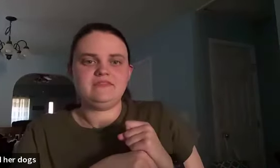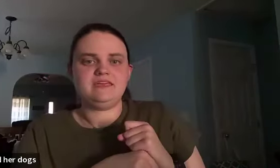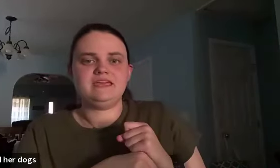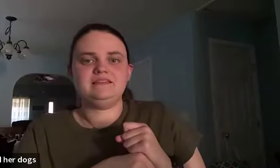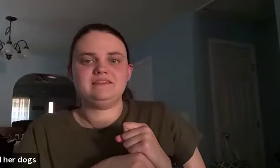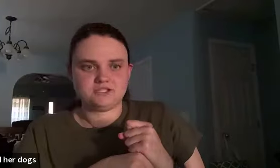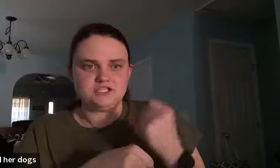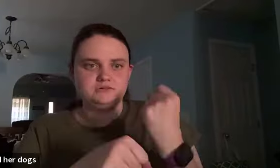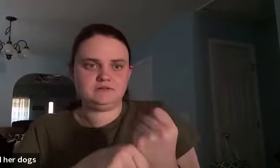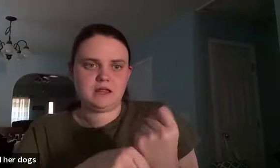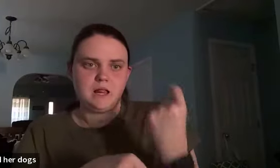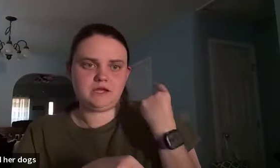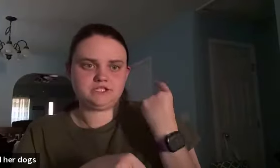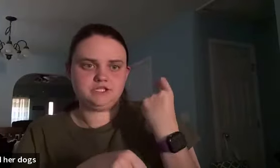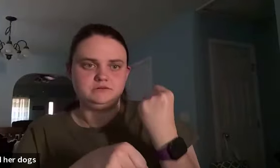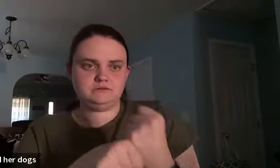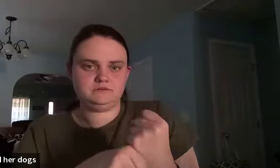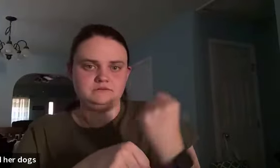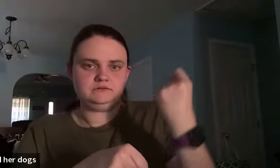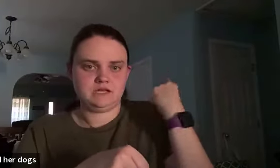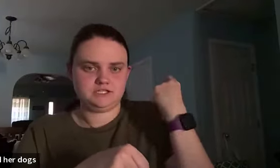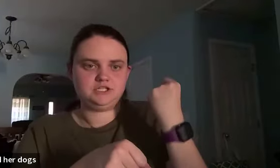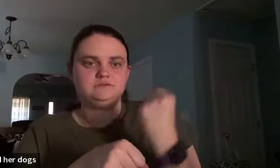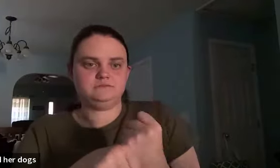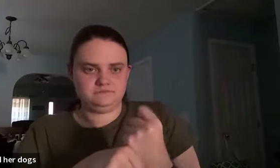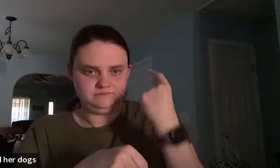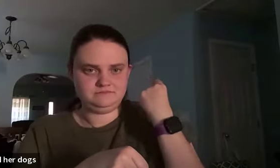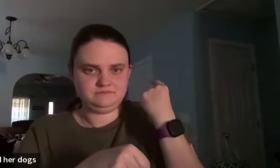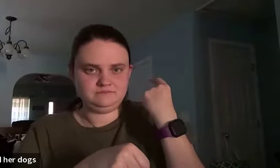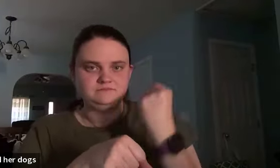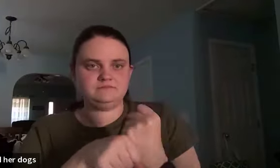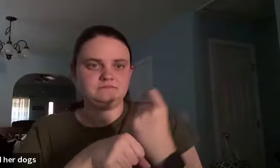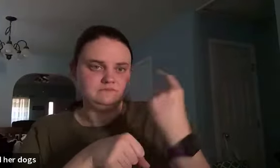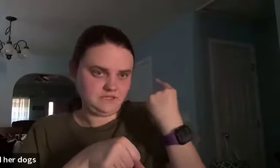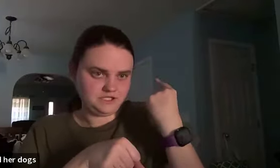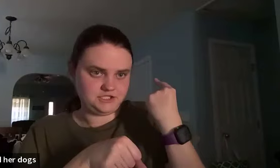And then last year, last year, last year, last year.